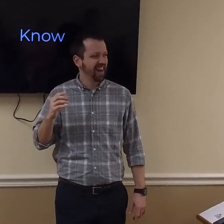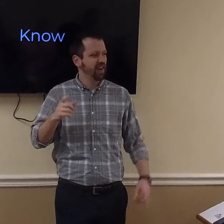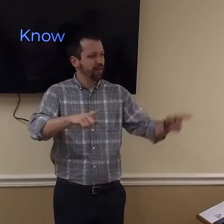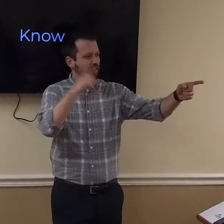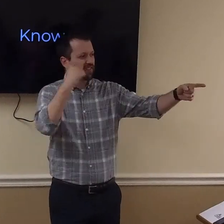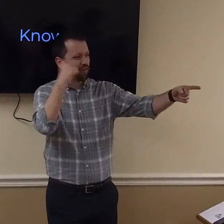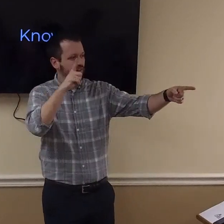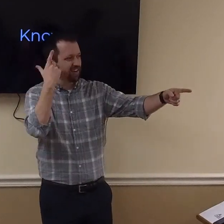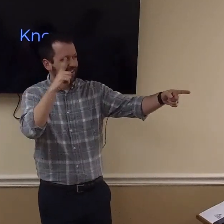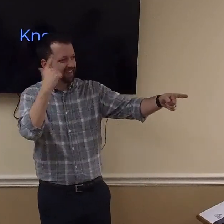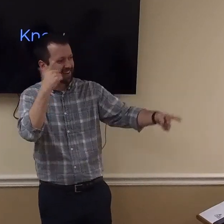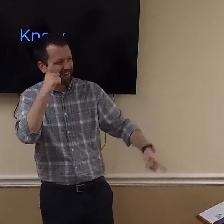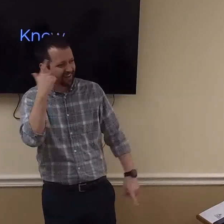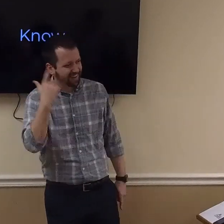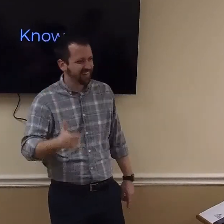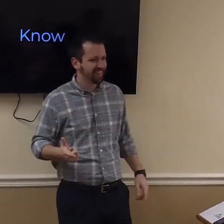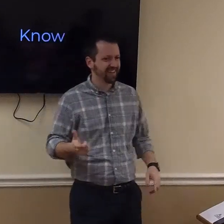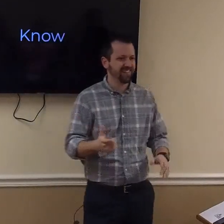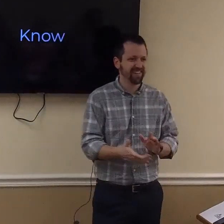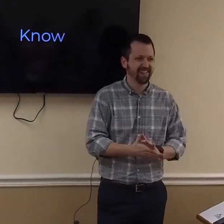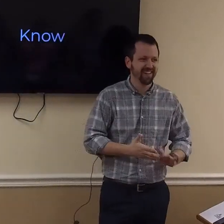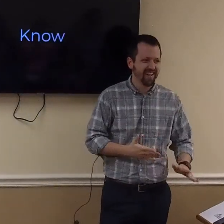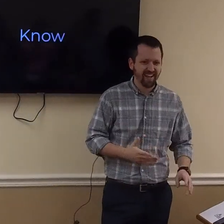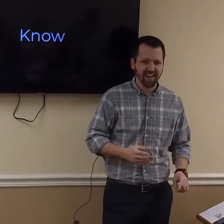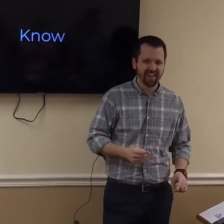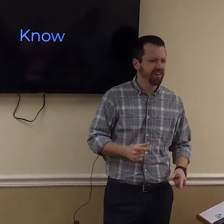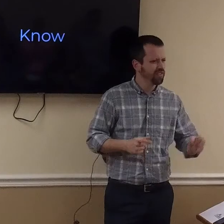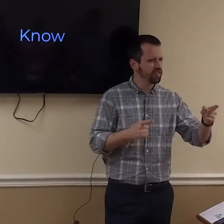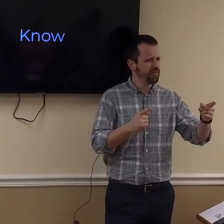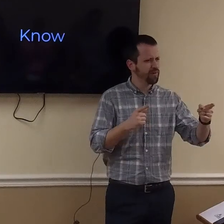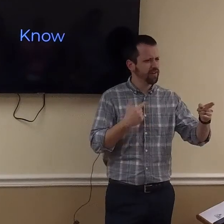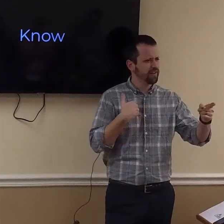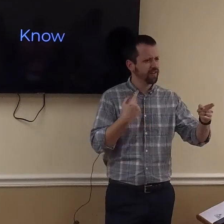Now that we have Liesl over here. So, who is it? You have one?